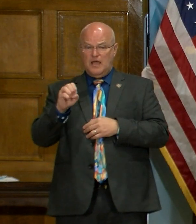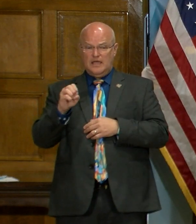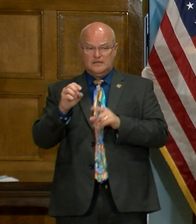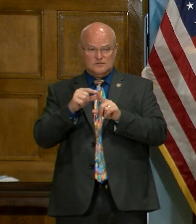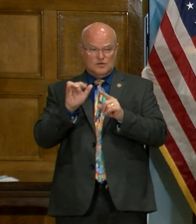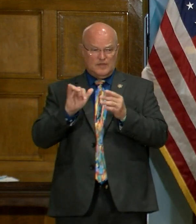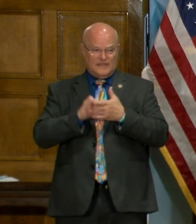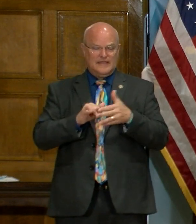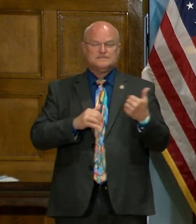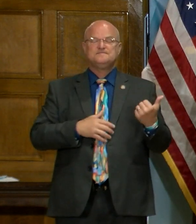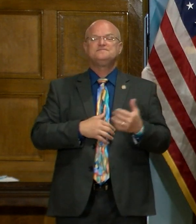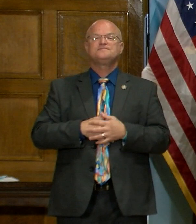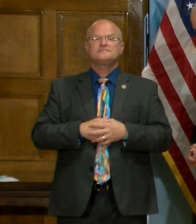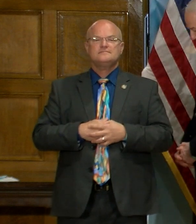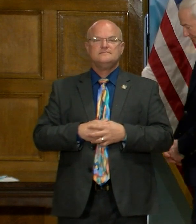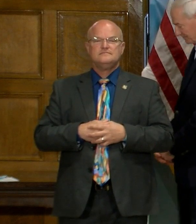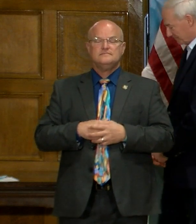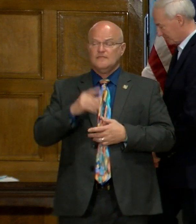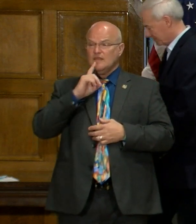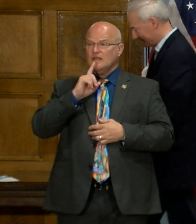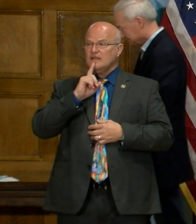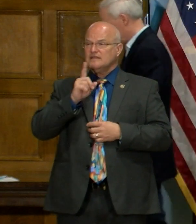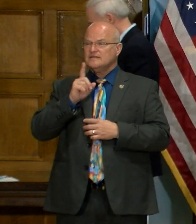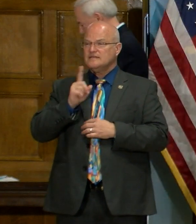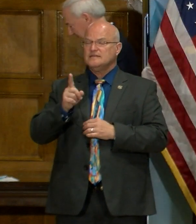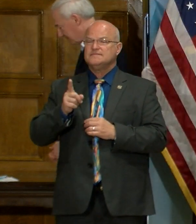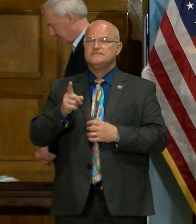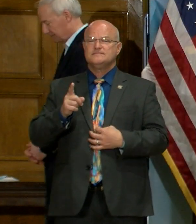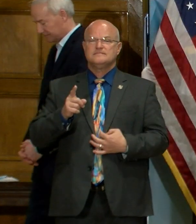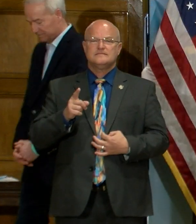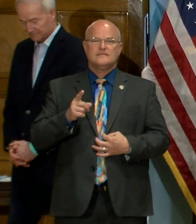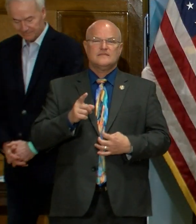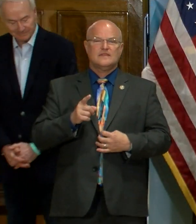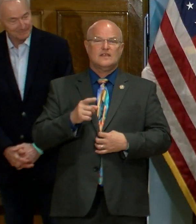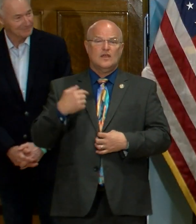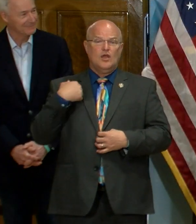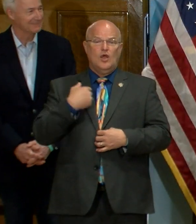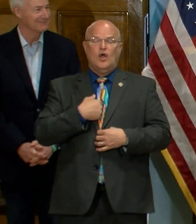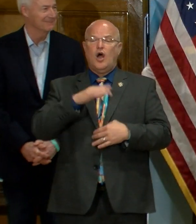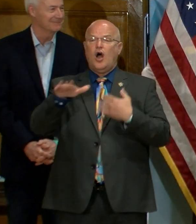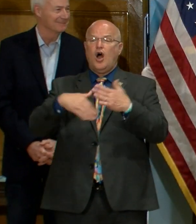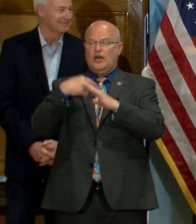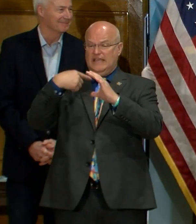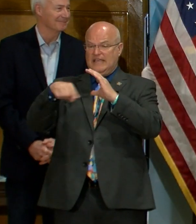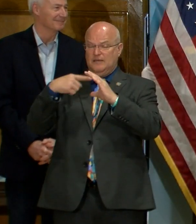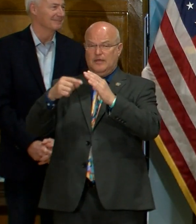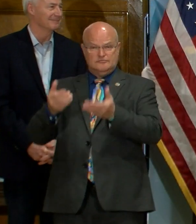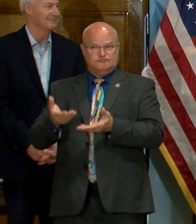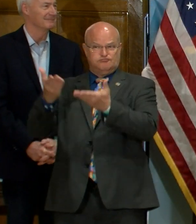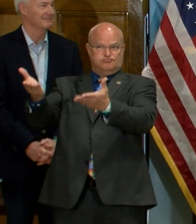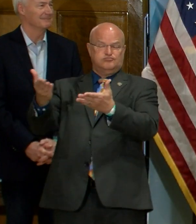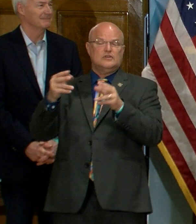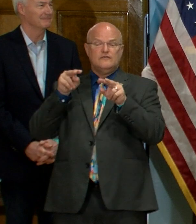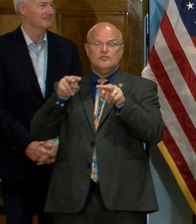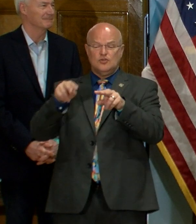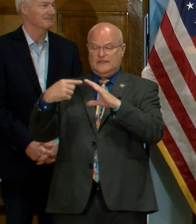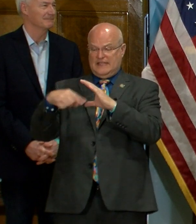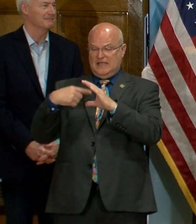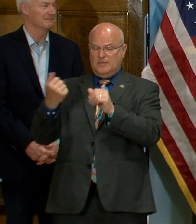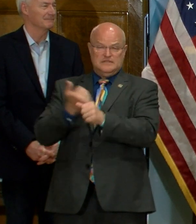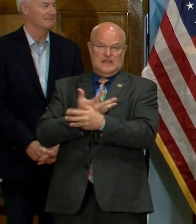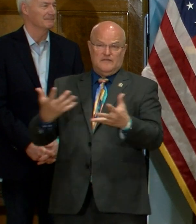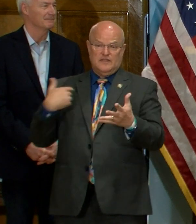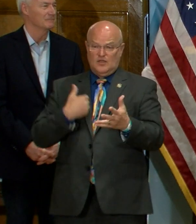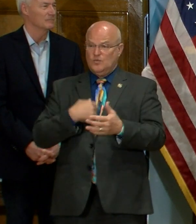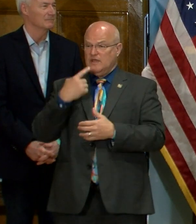word on that? Absolutely, and we've turned over all emails on that, and I think if you look at the emails and